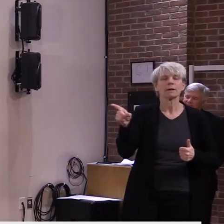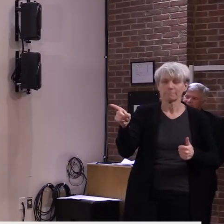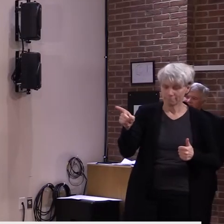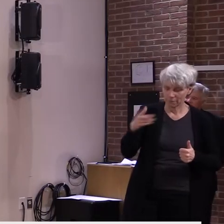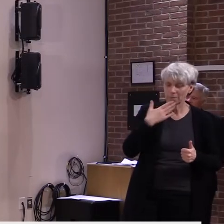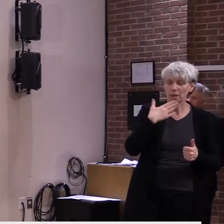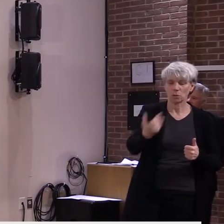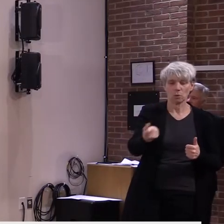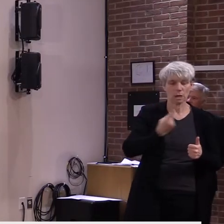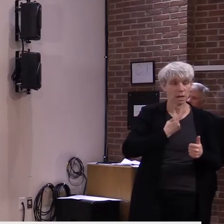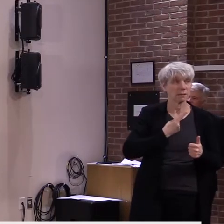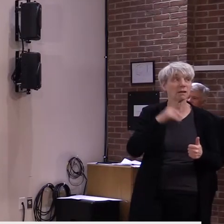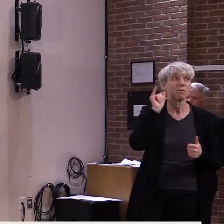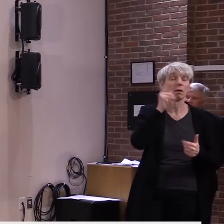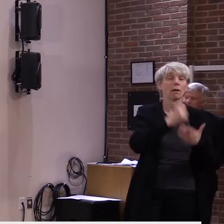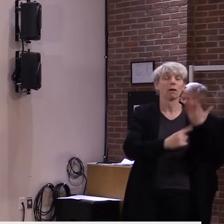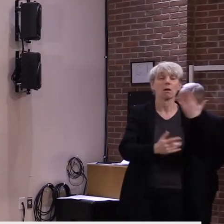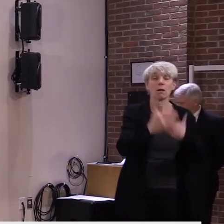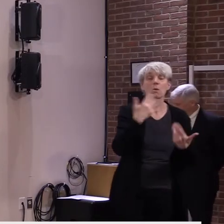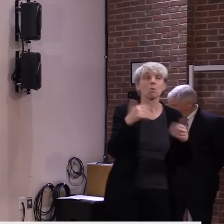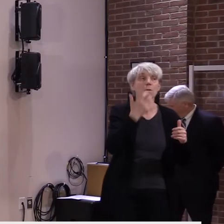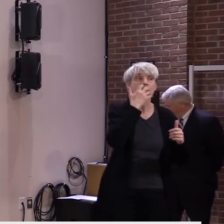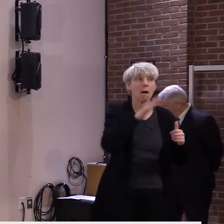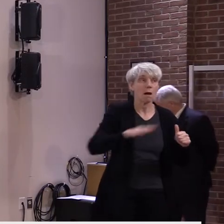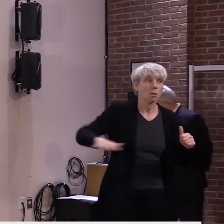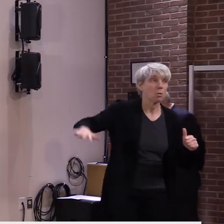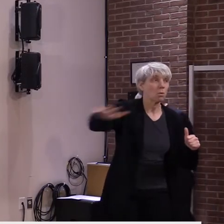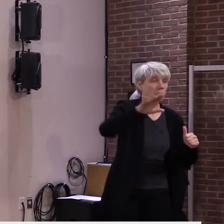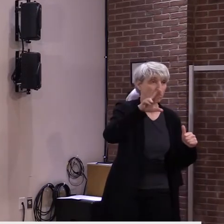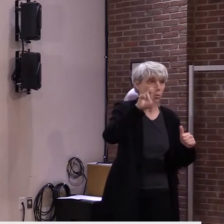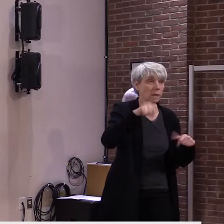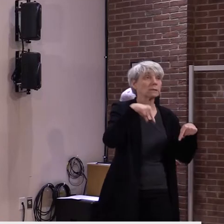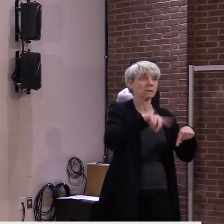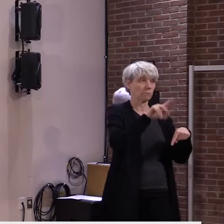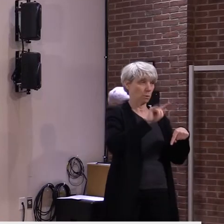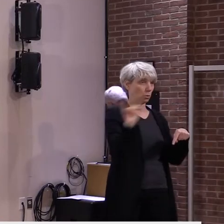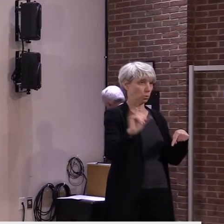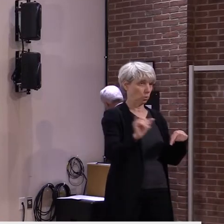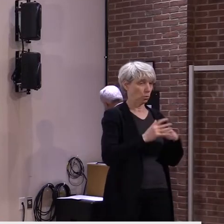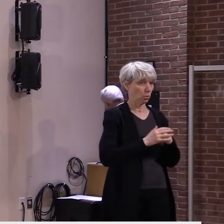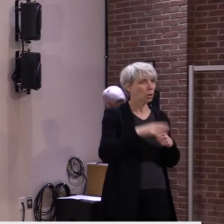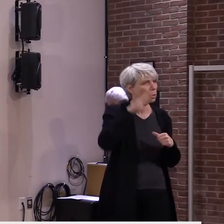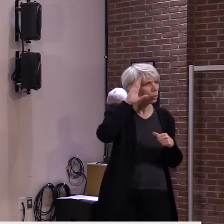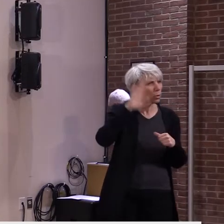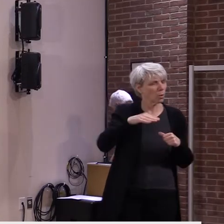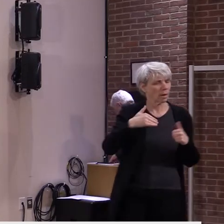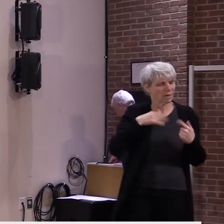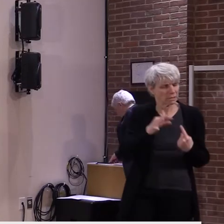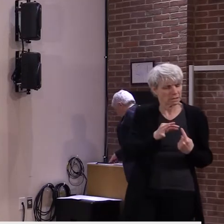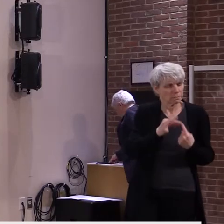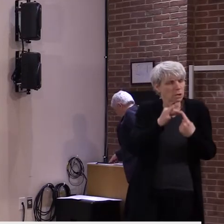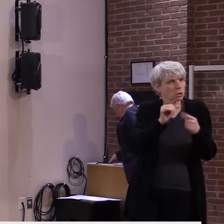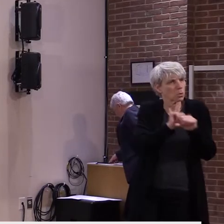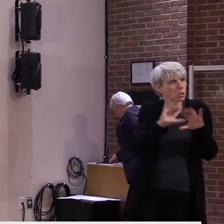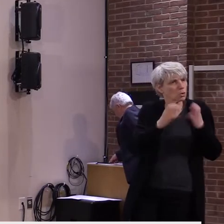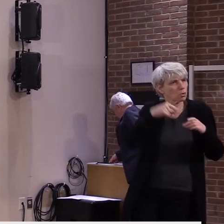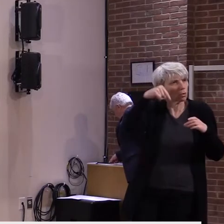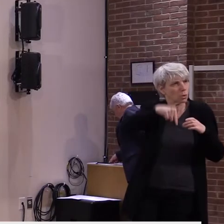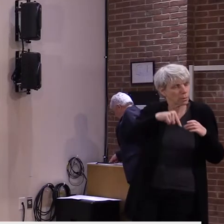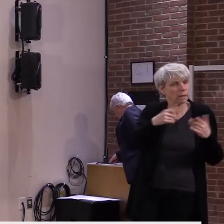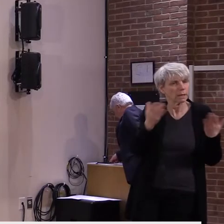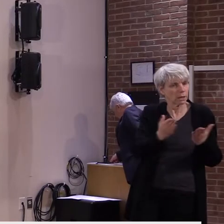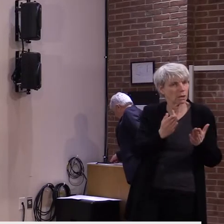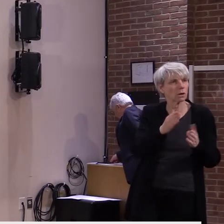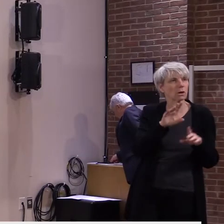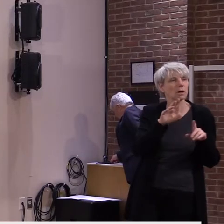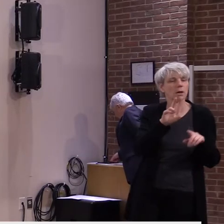have convened a special test work group that I have within the Department of Health and the University of